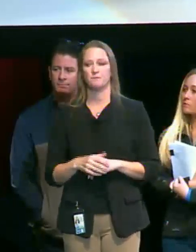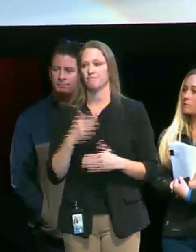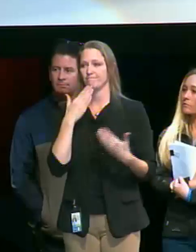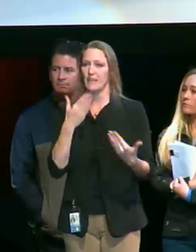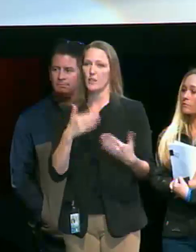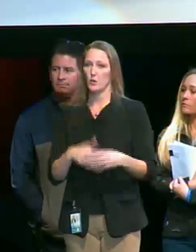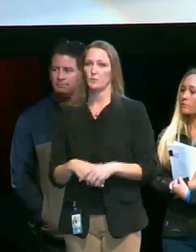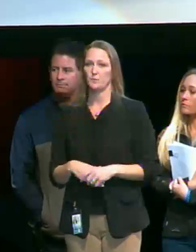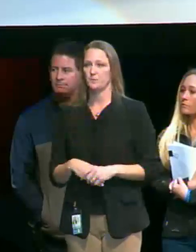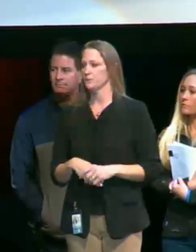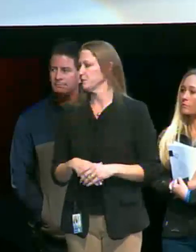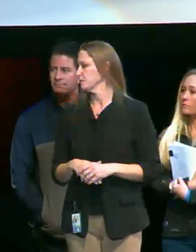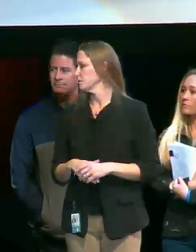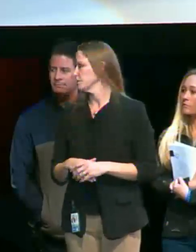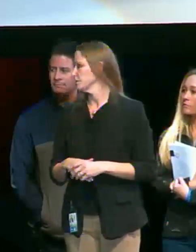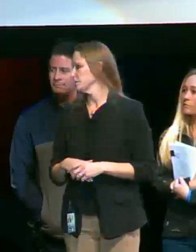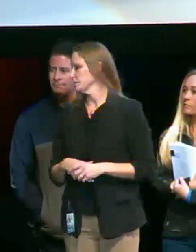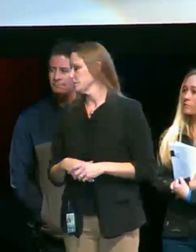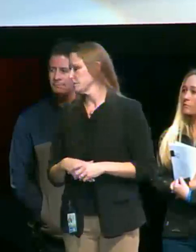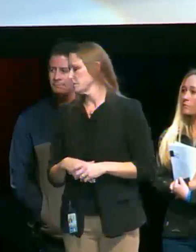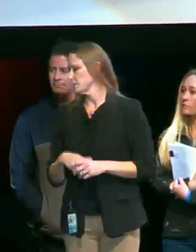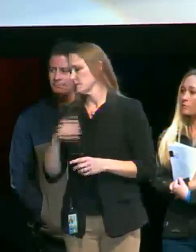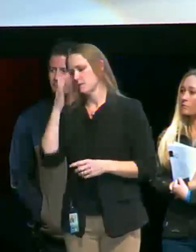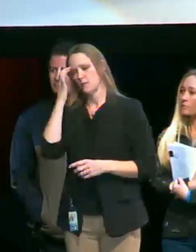Thank you.